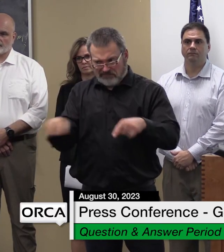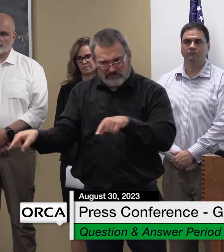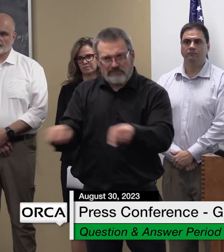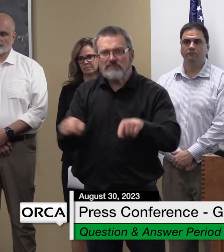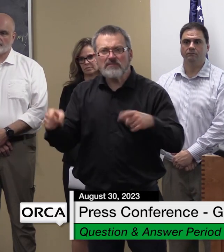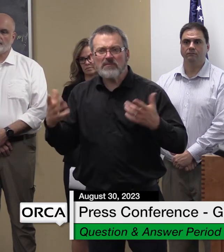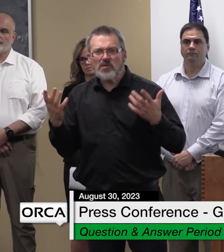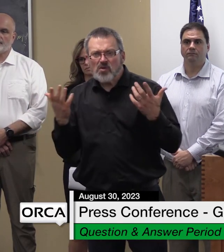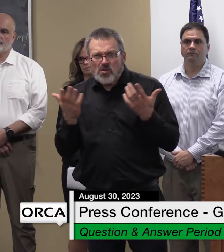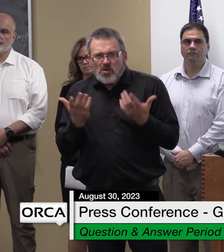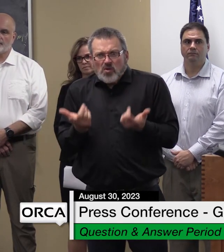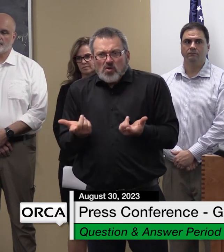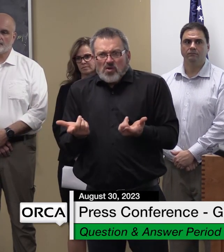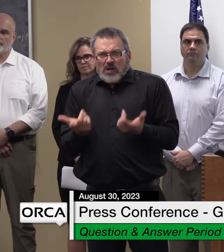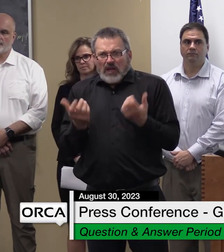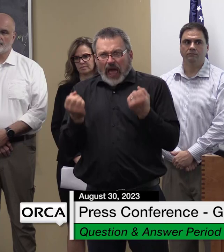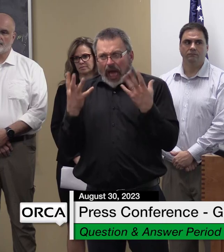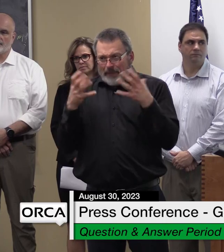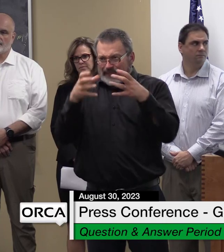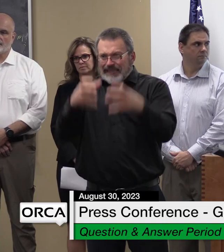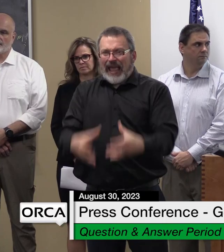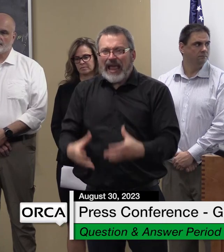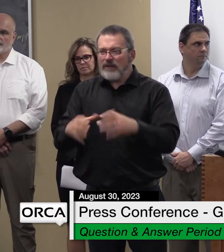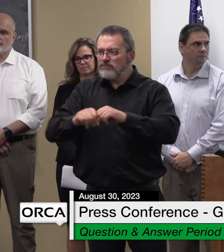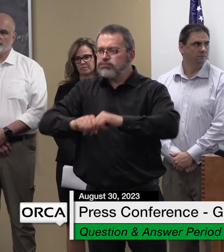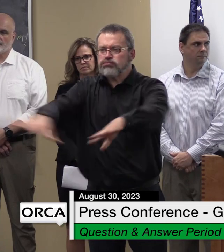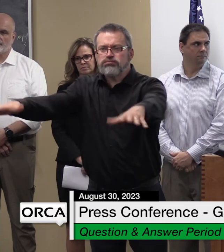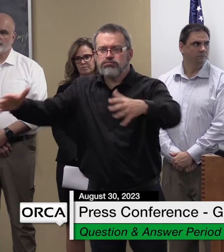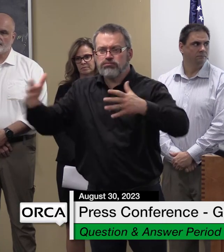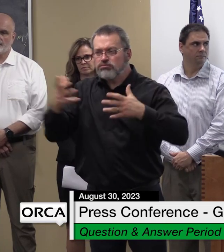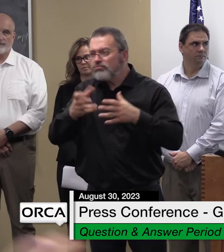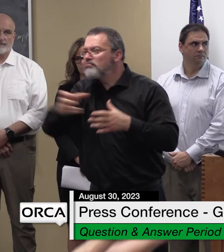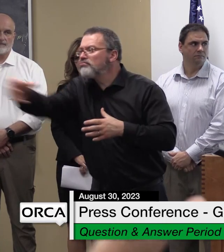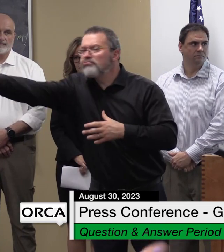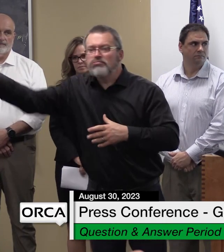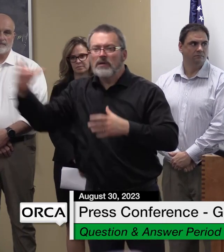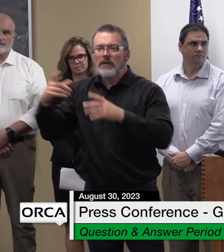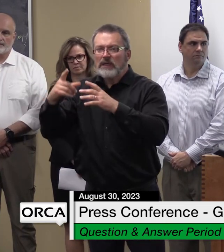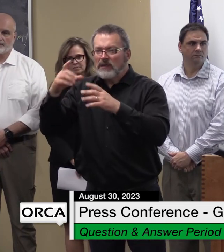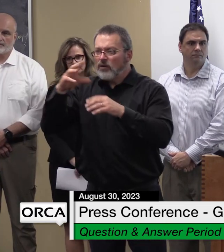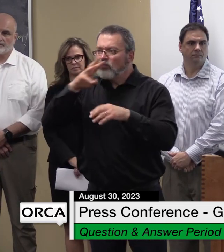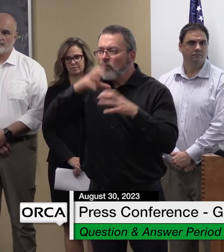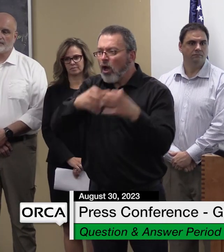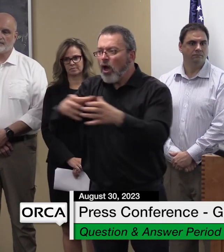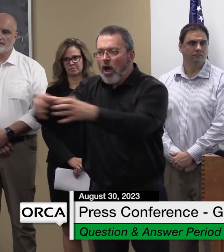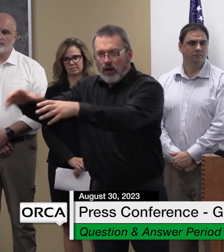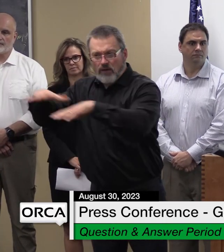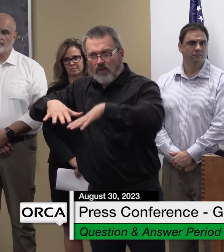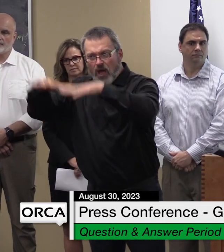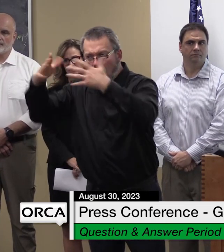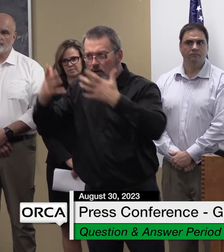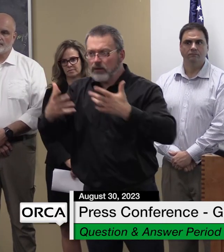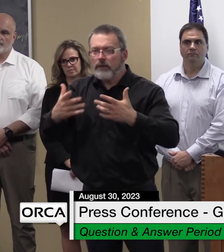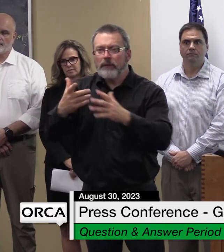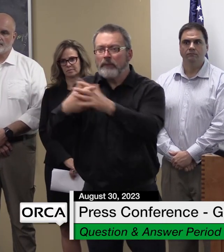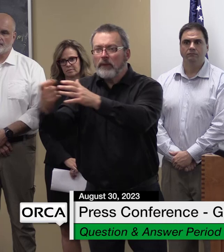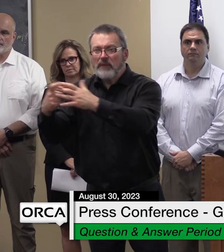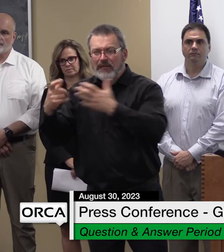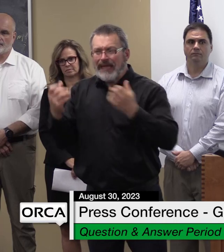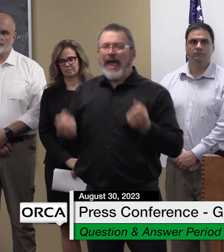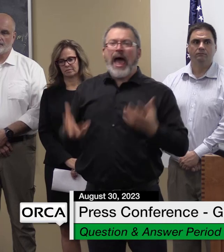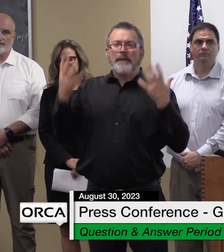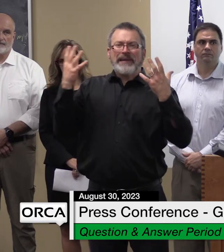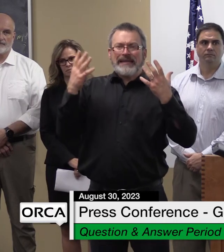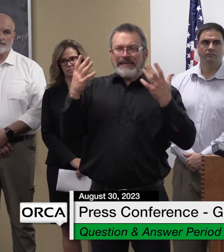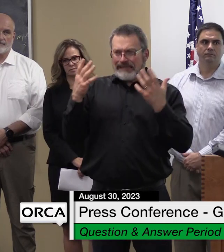many tanks were carried away by the floods? Is it in the thousands? Any sense of damage